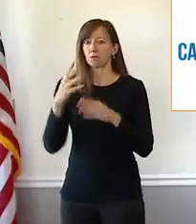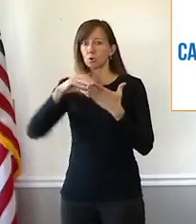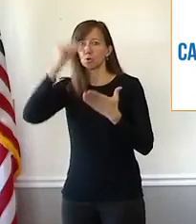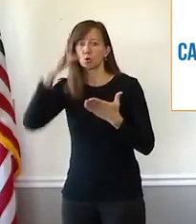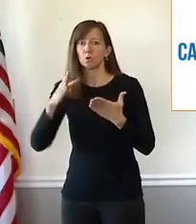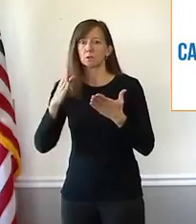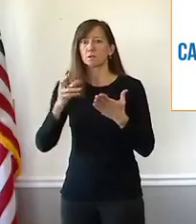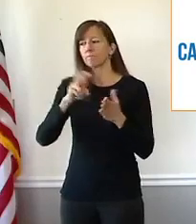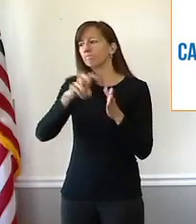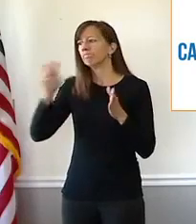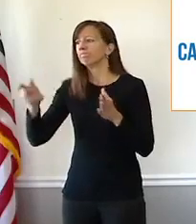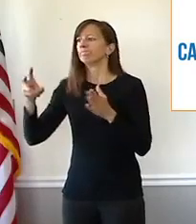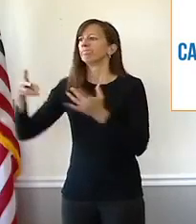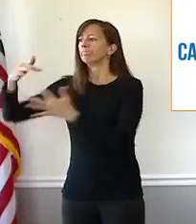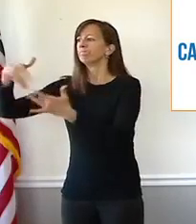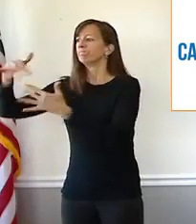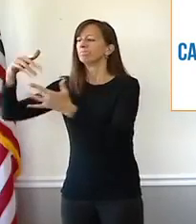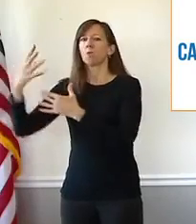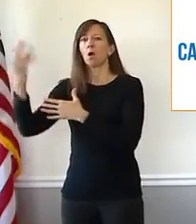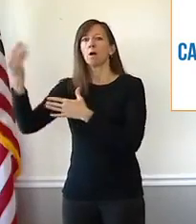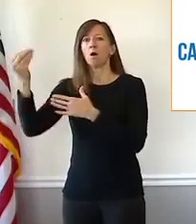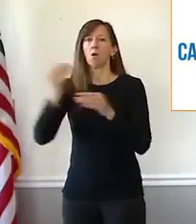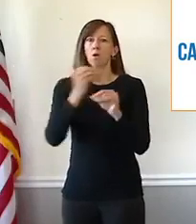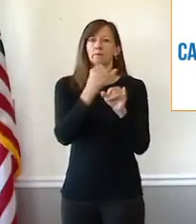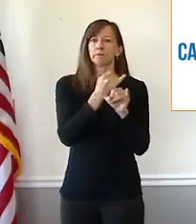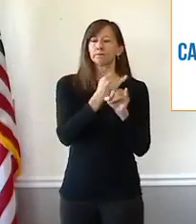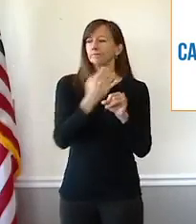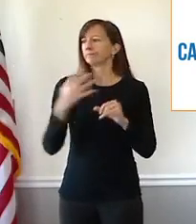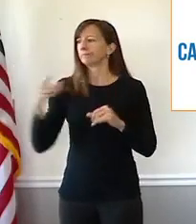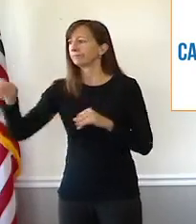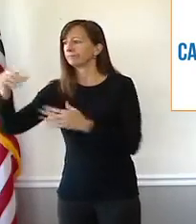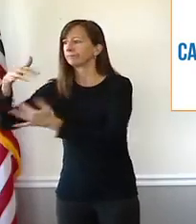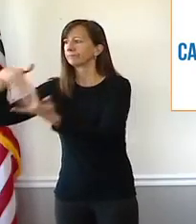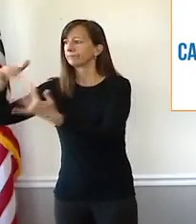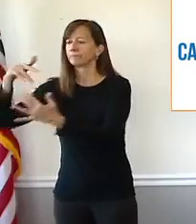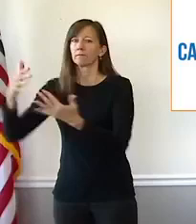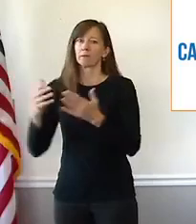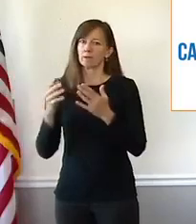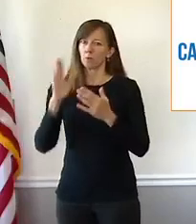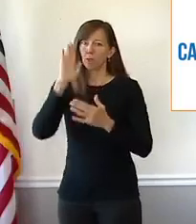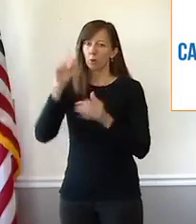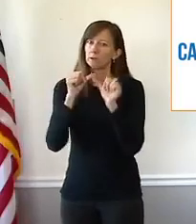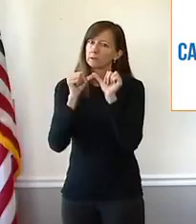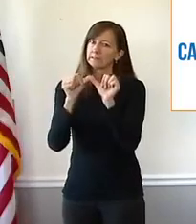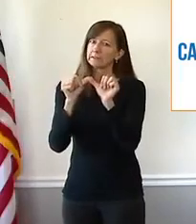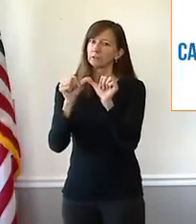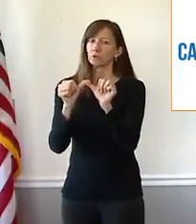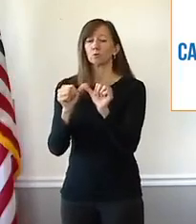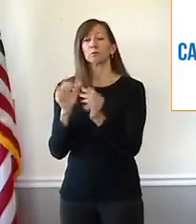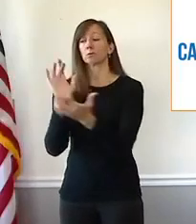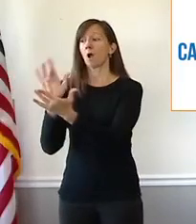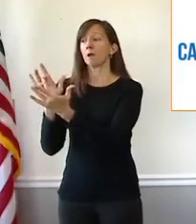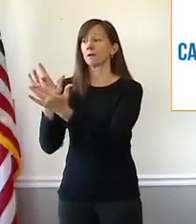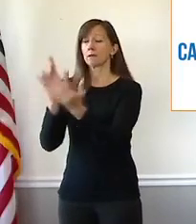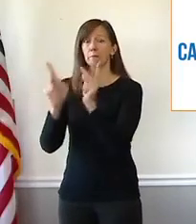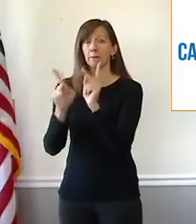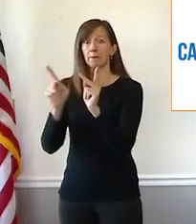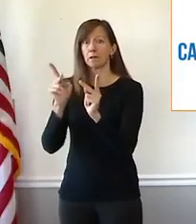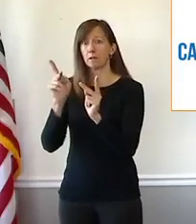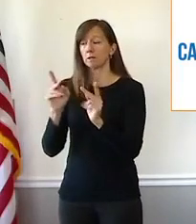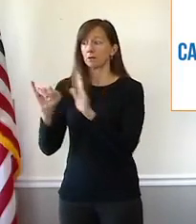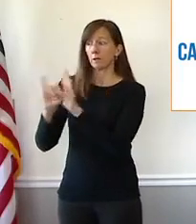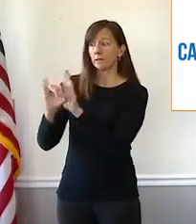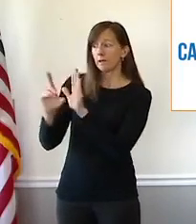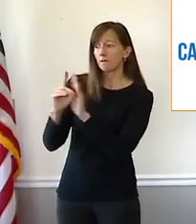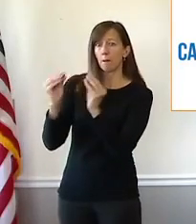continued transmission. We continue the contact tracing process and testing requirements to identify